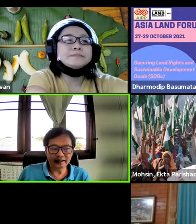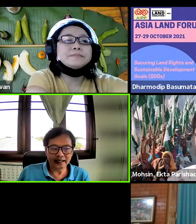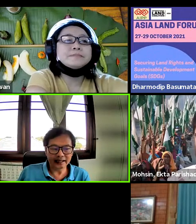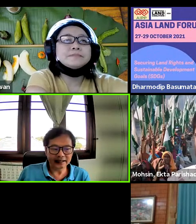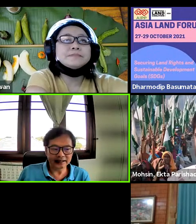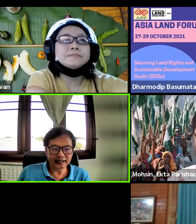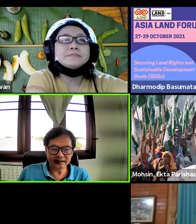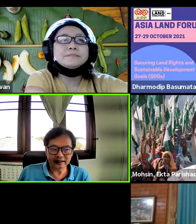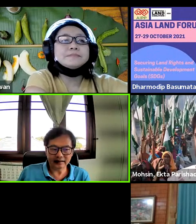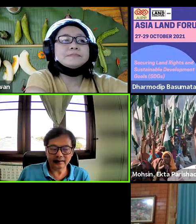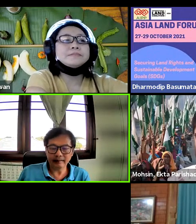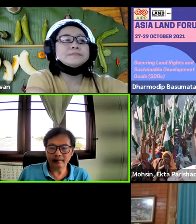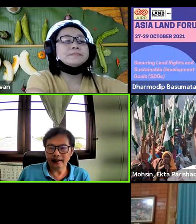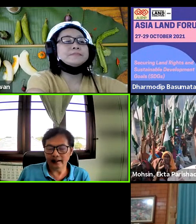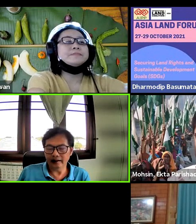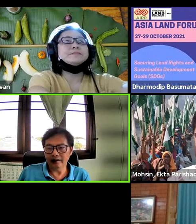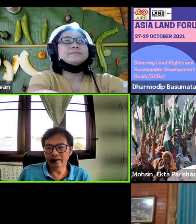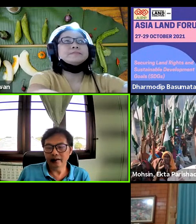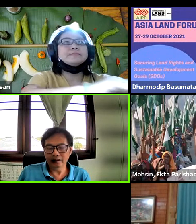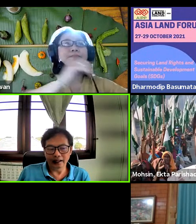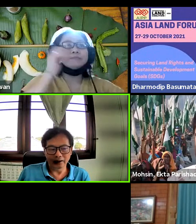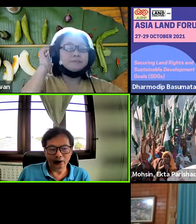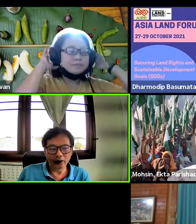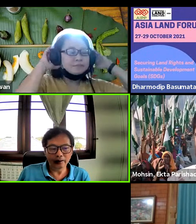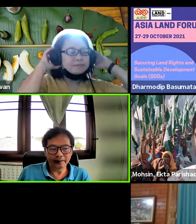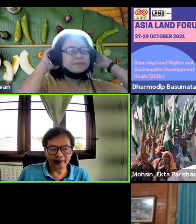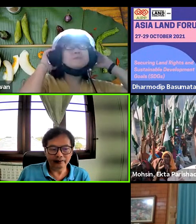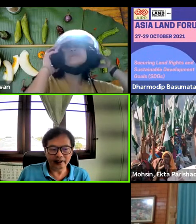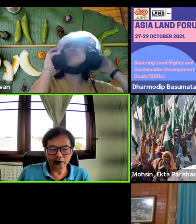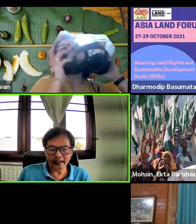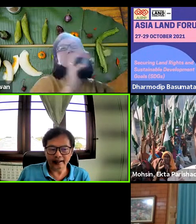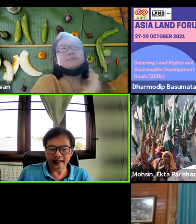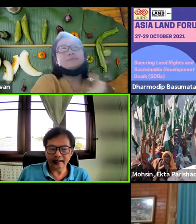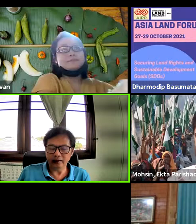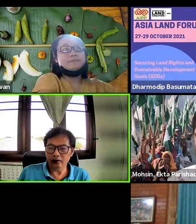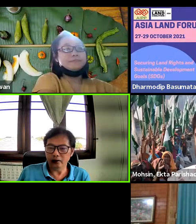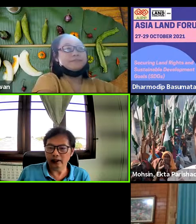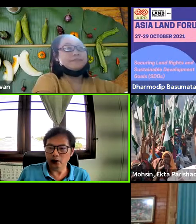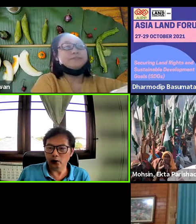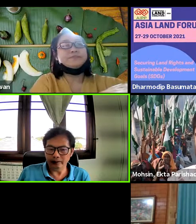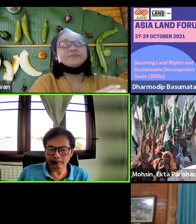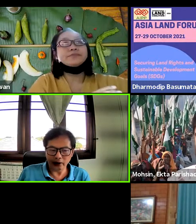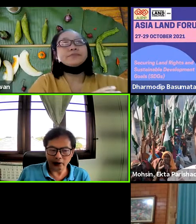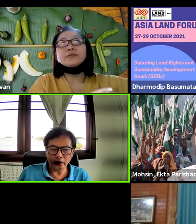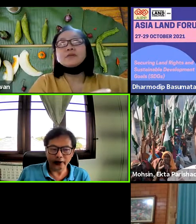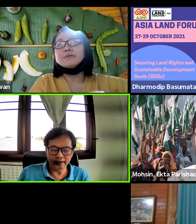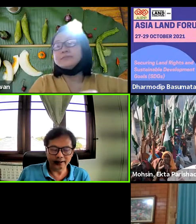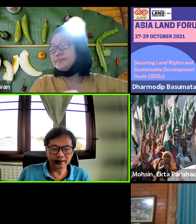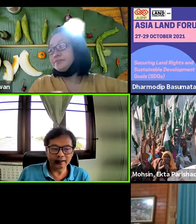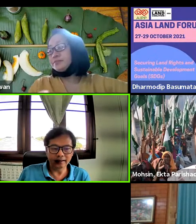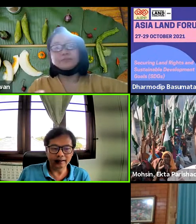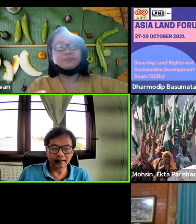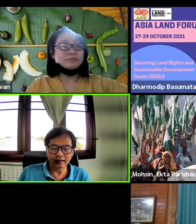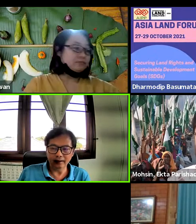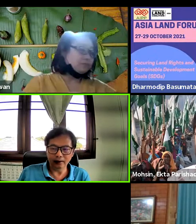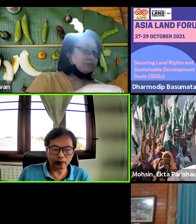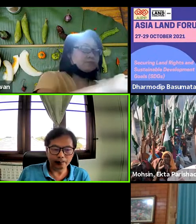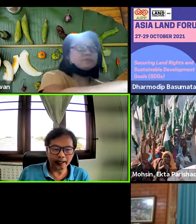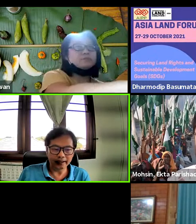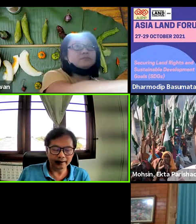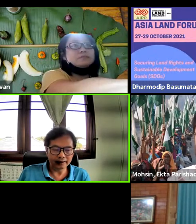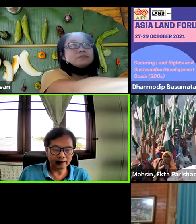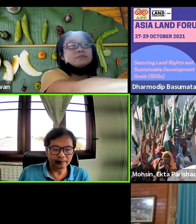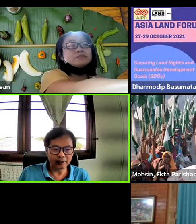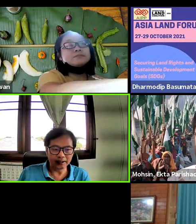in 1996, all of them were relocated to the lower Bangkloy, in the